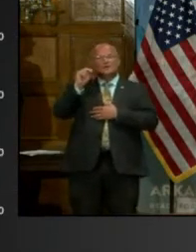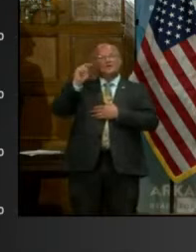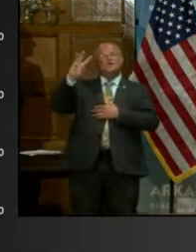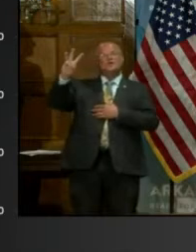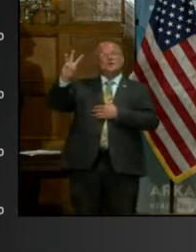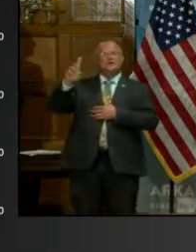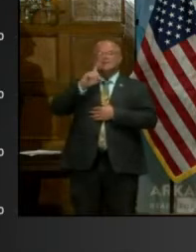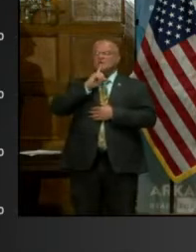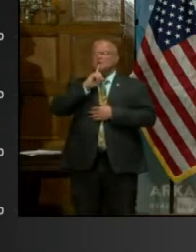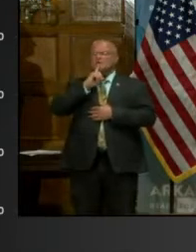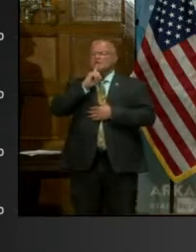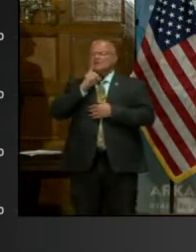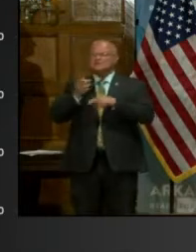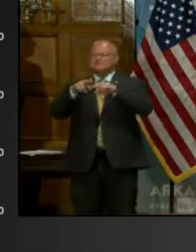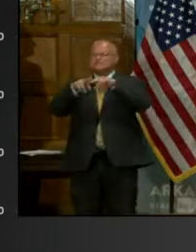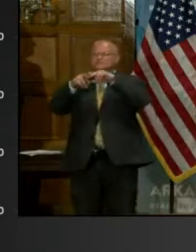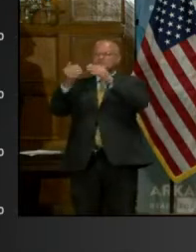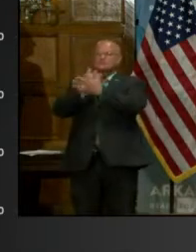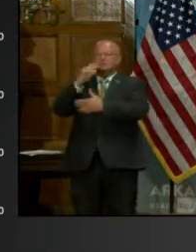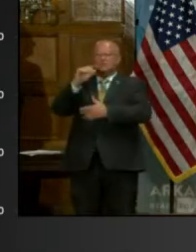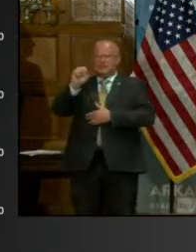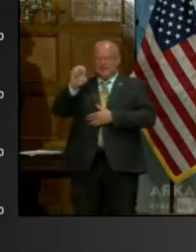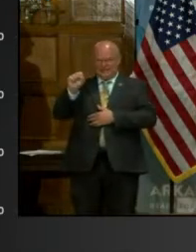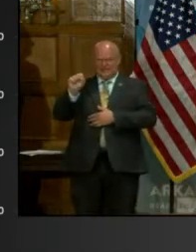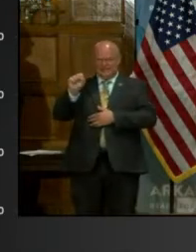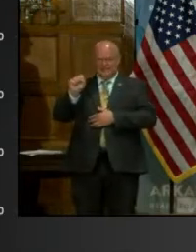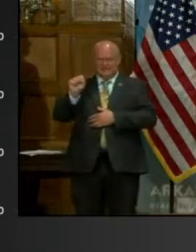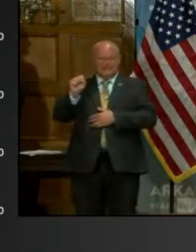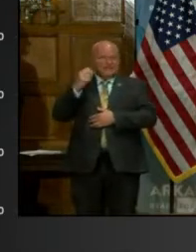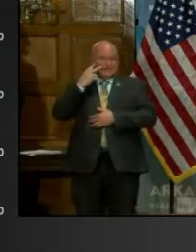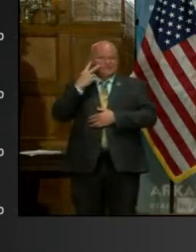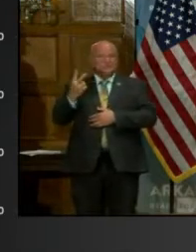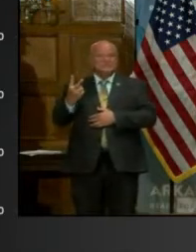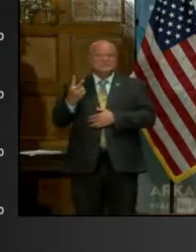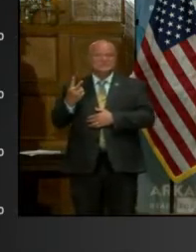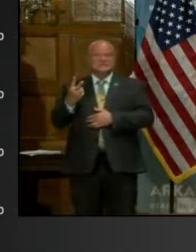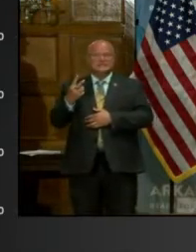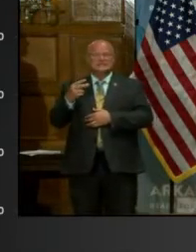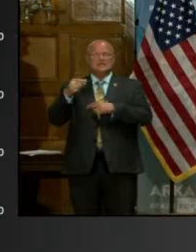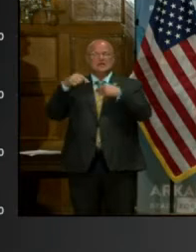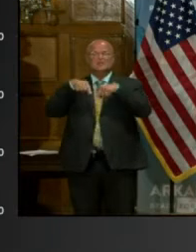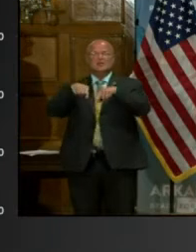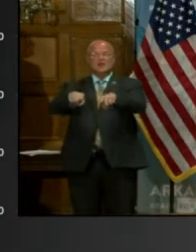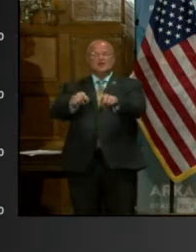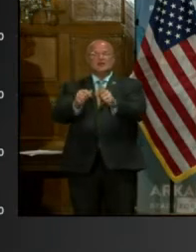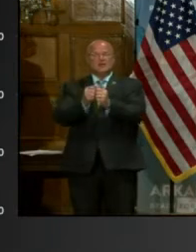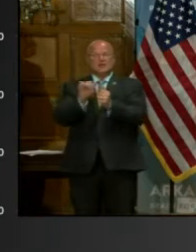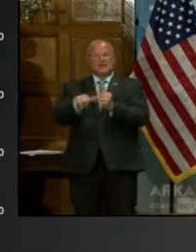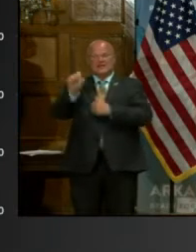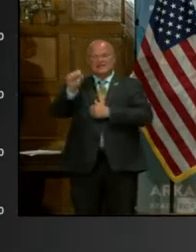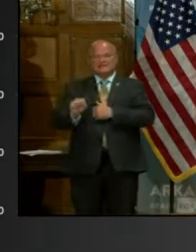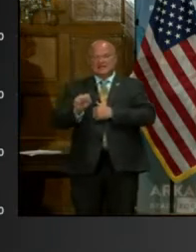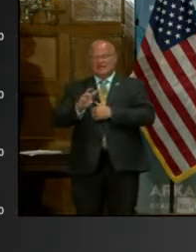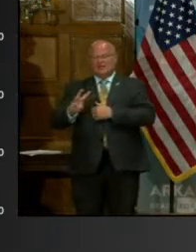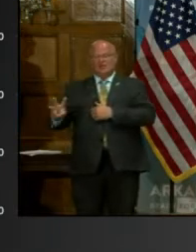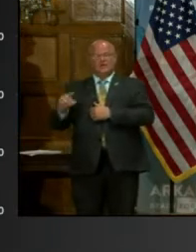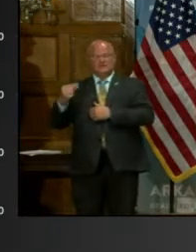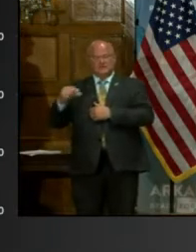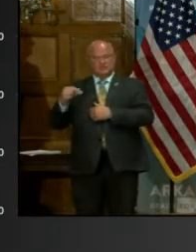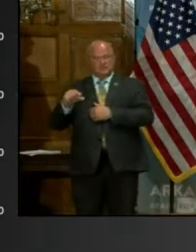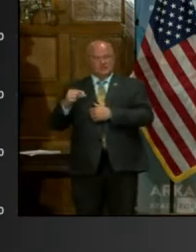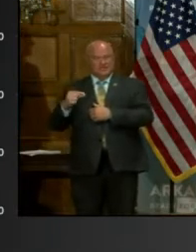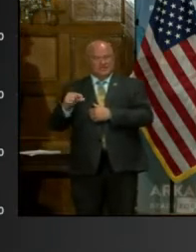and that's really what's driving our increase in new cases. As you can see, in parallel to that, the Southwest is in